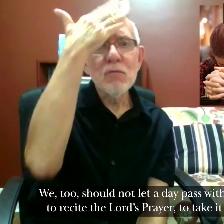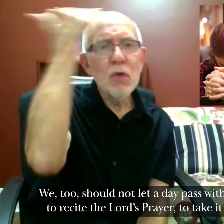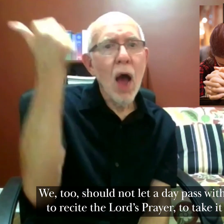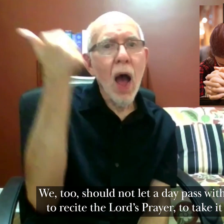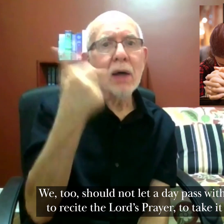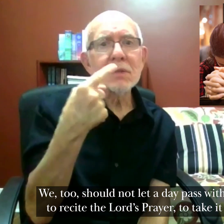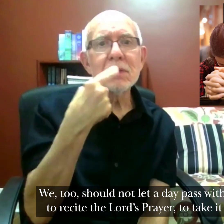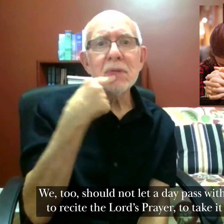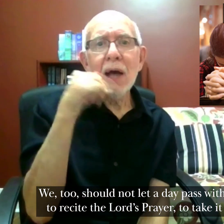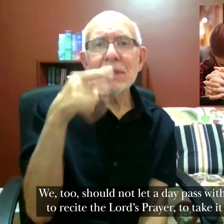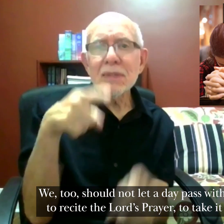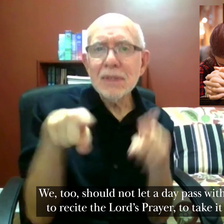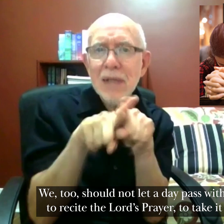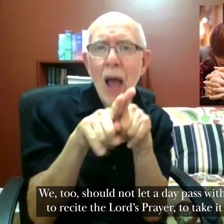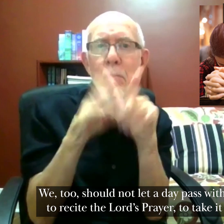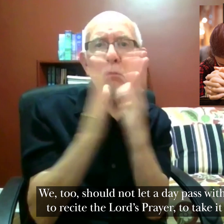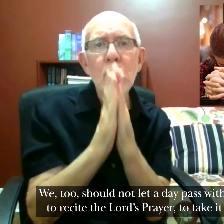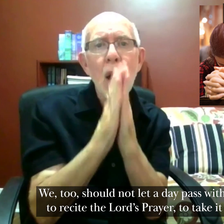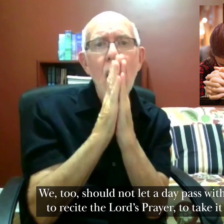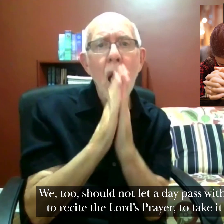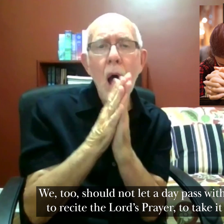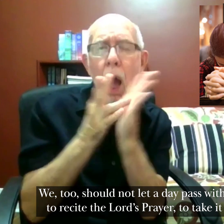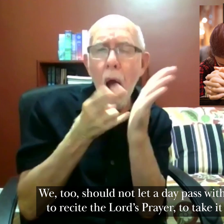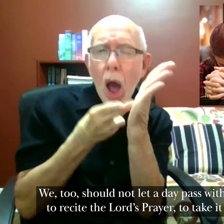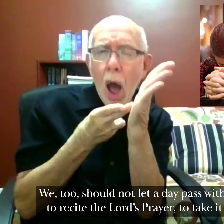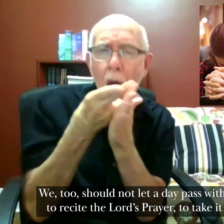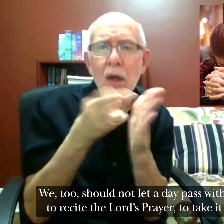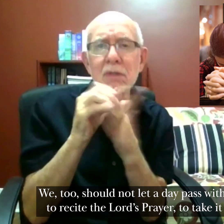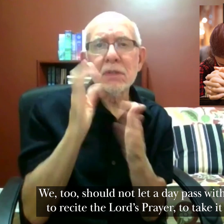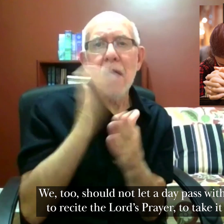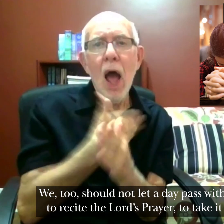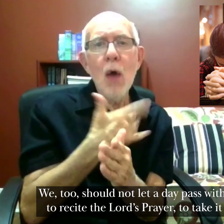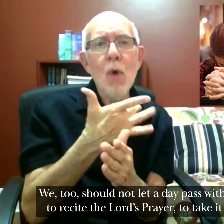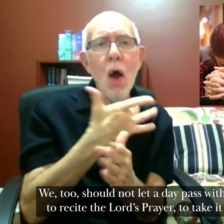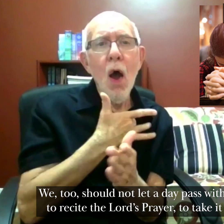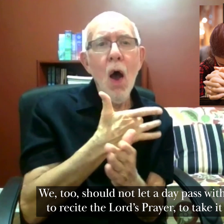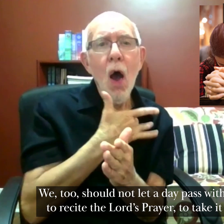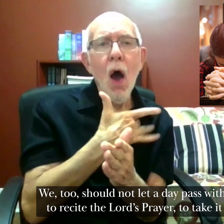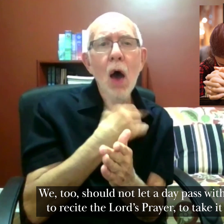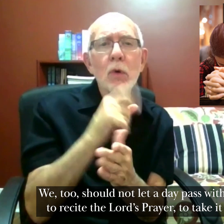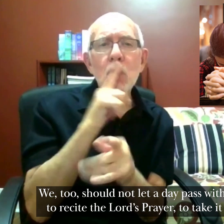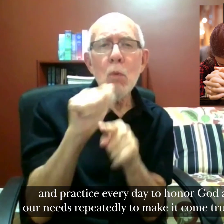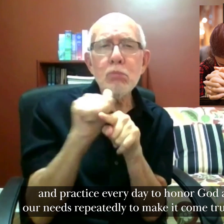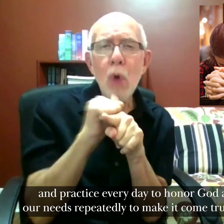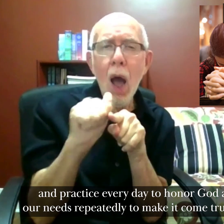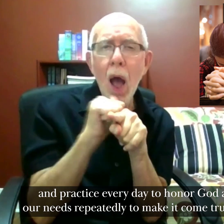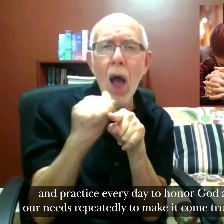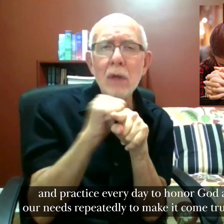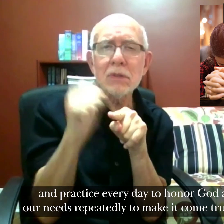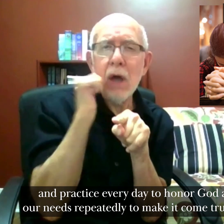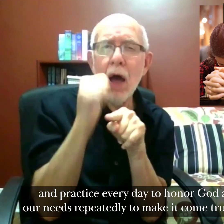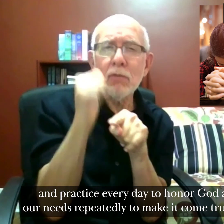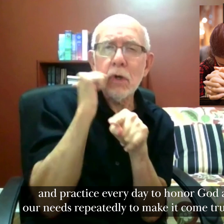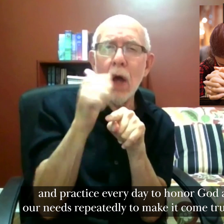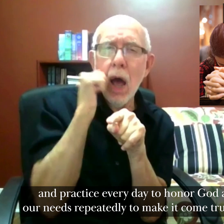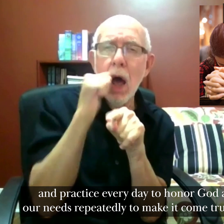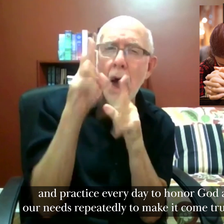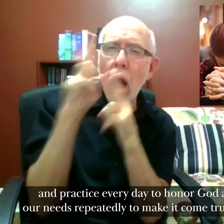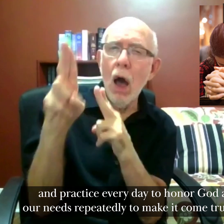Lord's Prayer, to take it to heart. and practice every day to honor God and